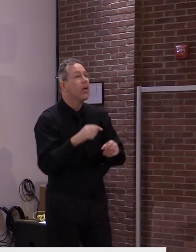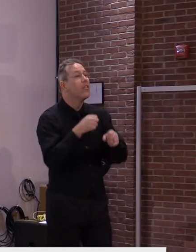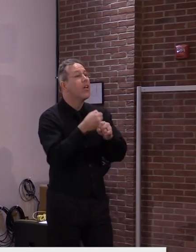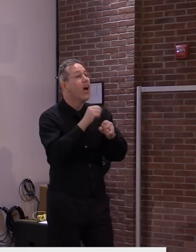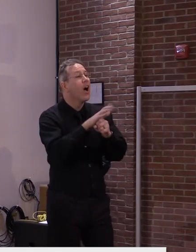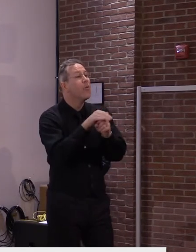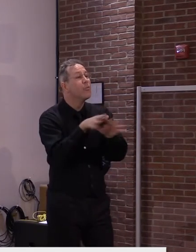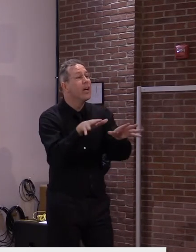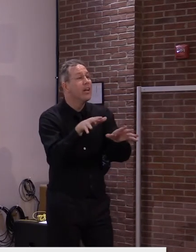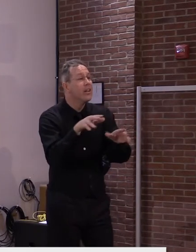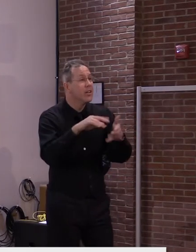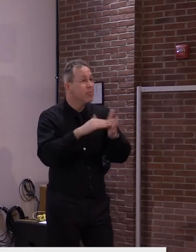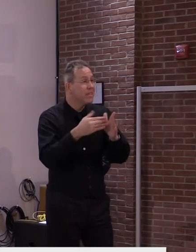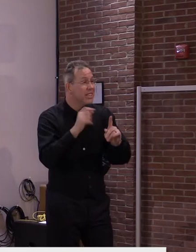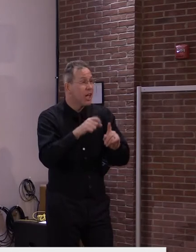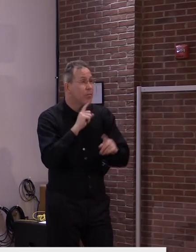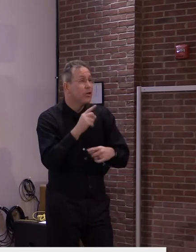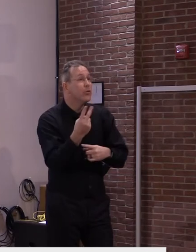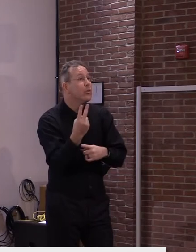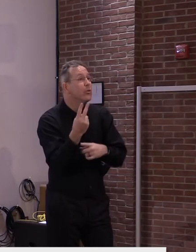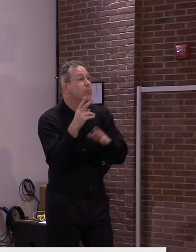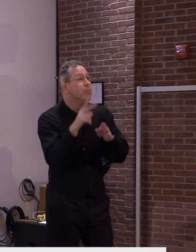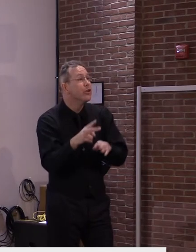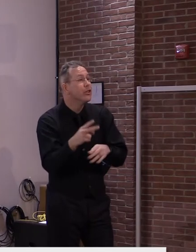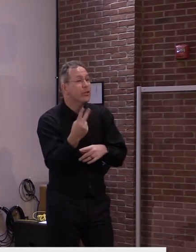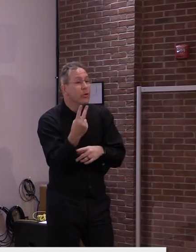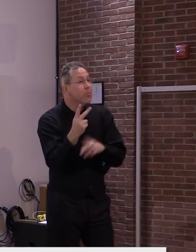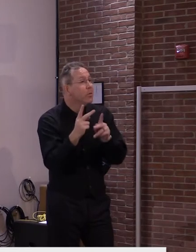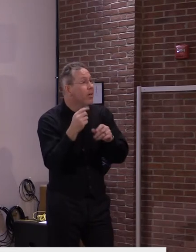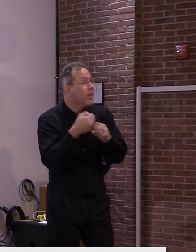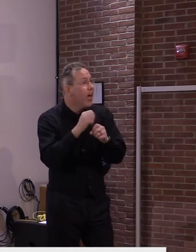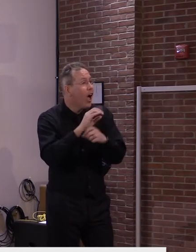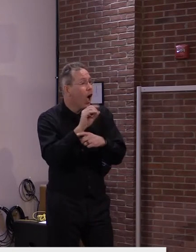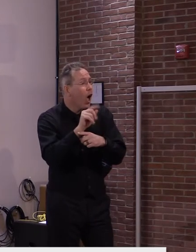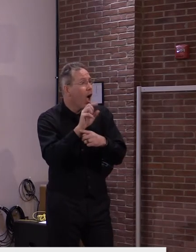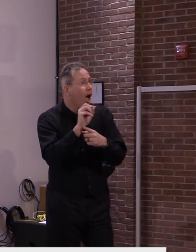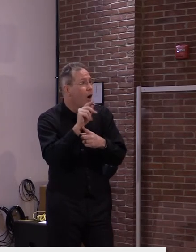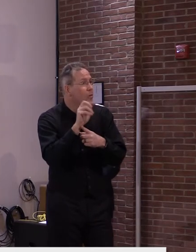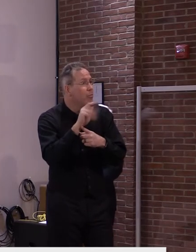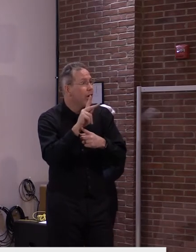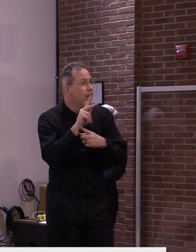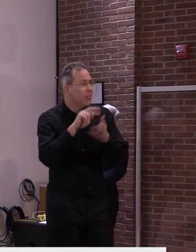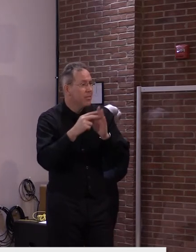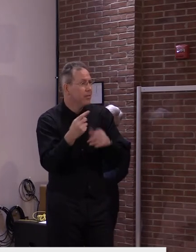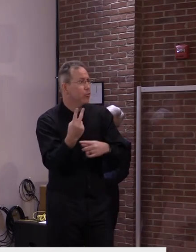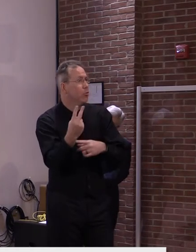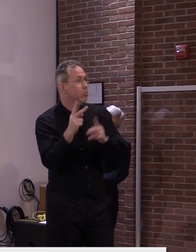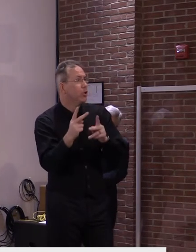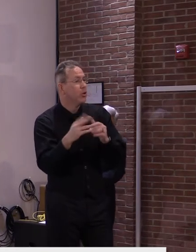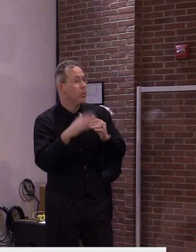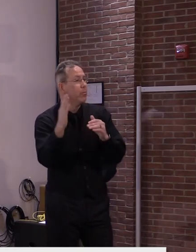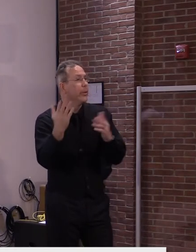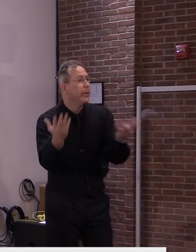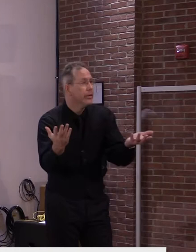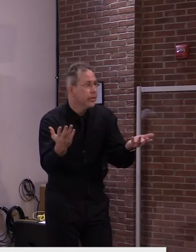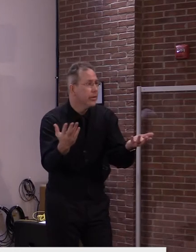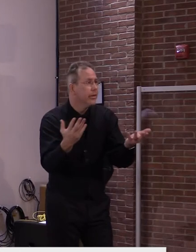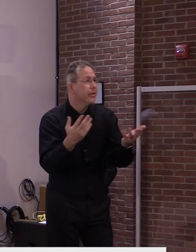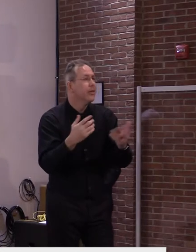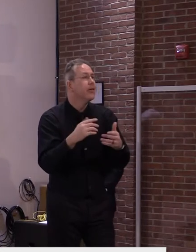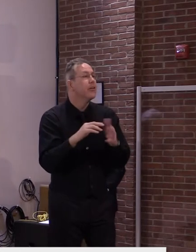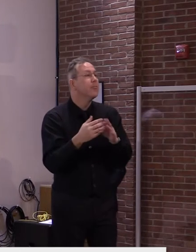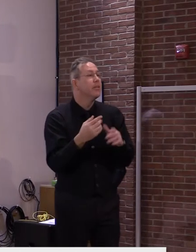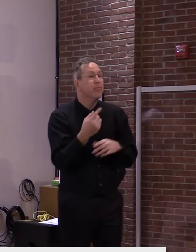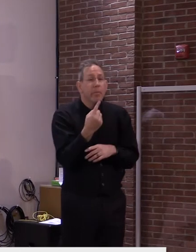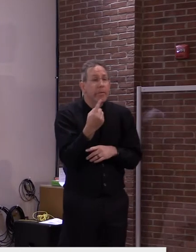three people. So keep that in mind. An outbreak is not necessarily 100-plus people or